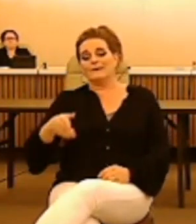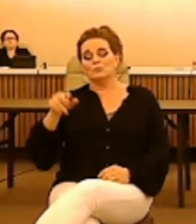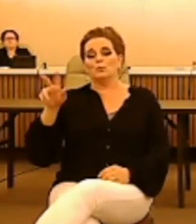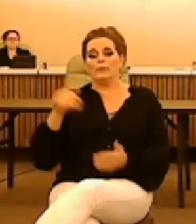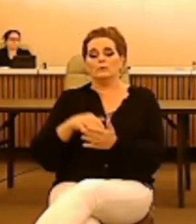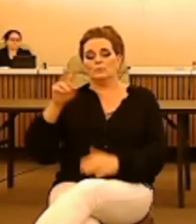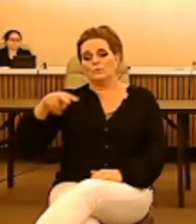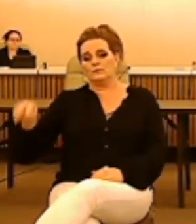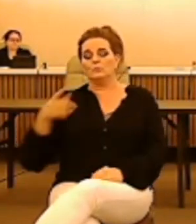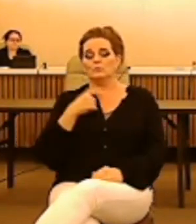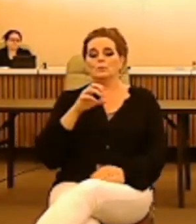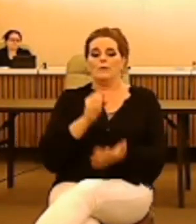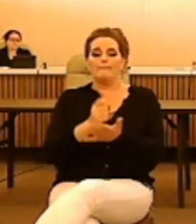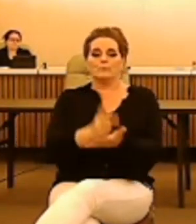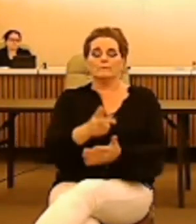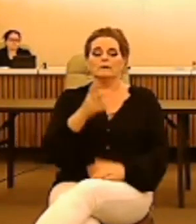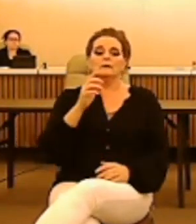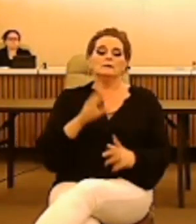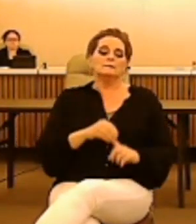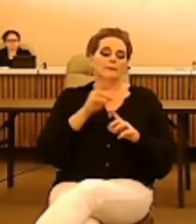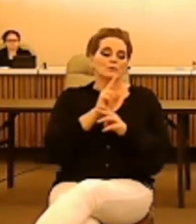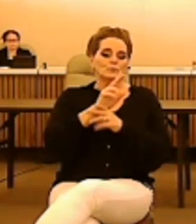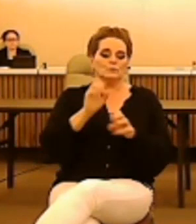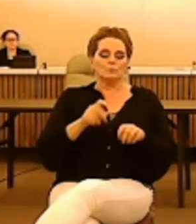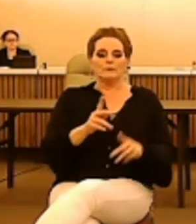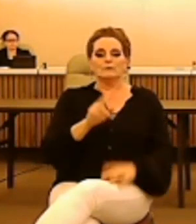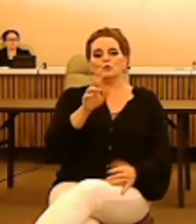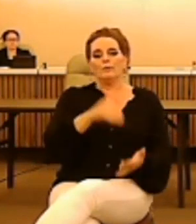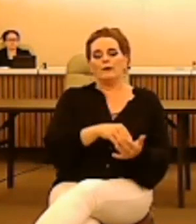12-195/2022 to approve special use permit